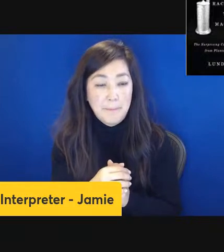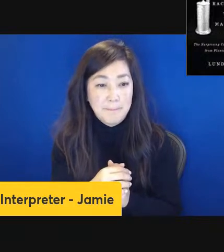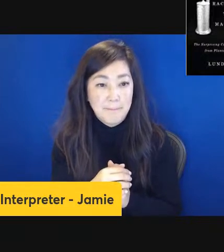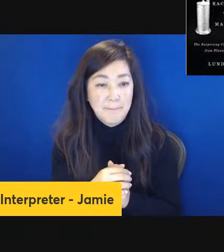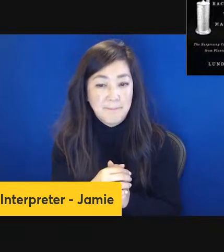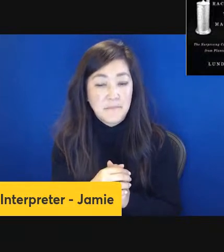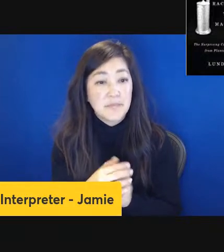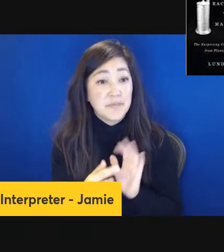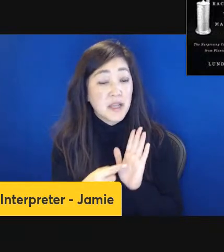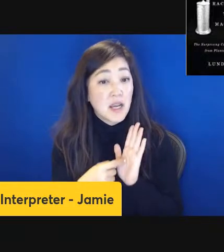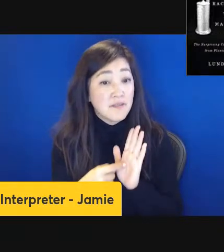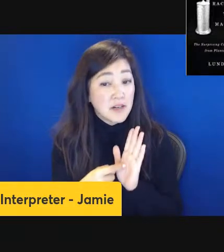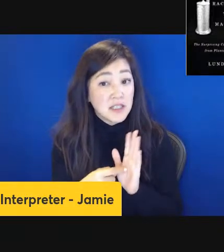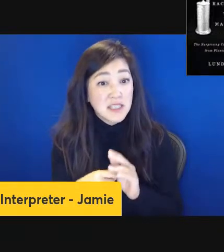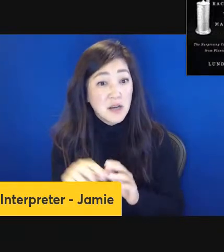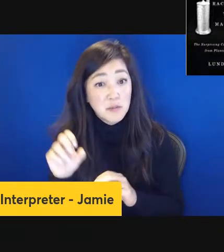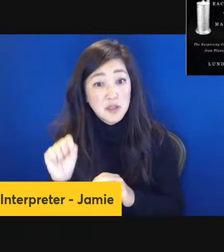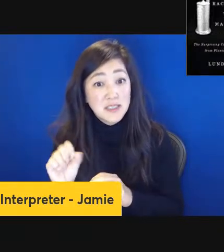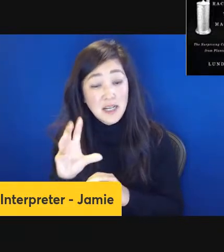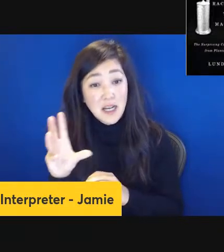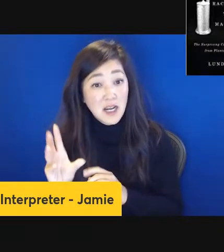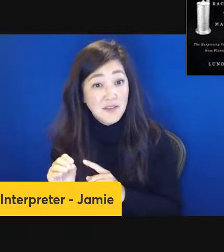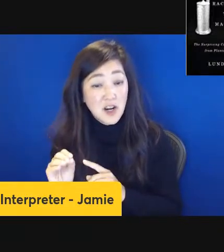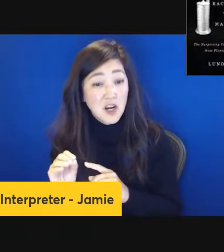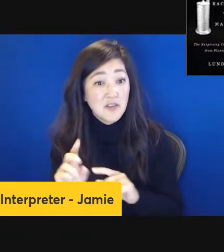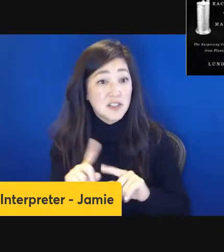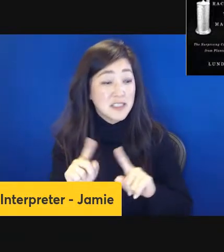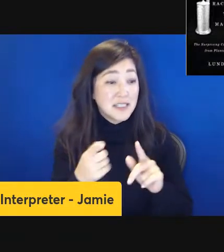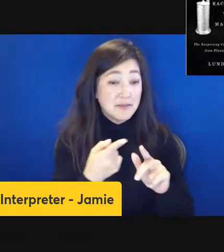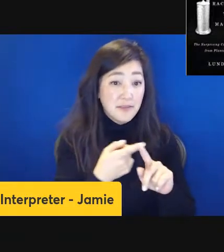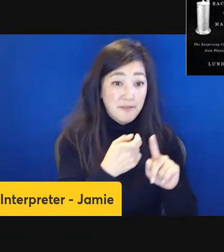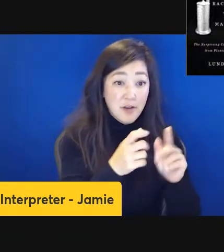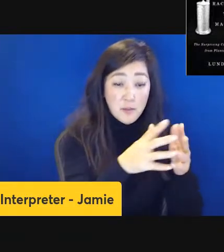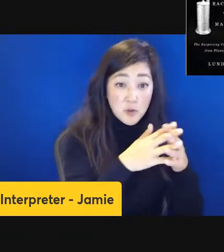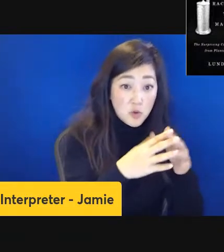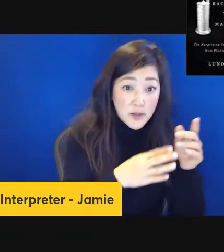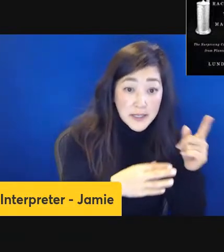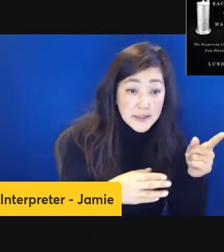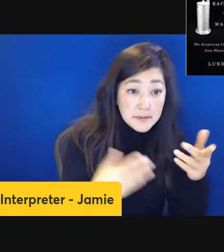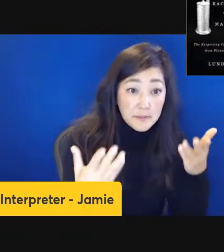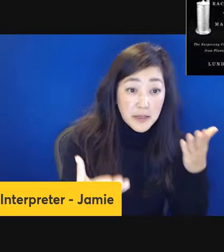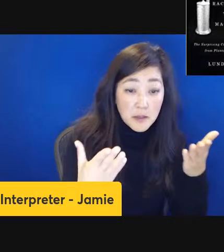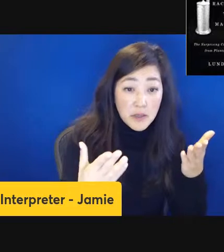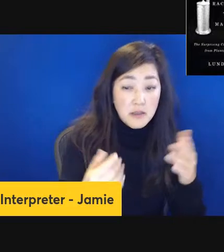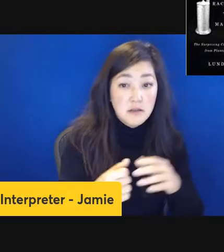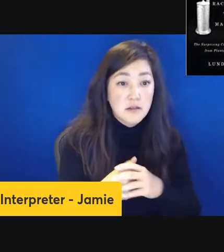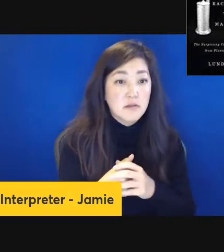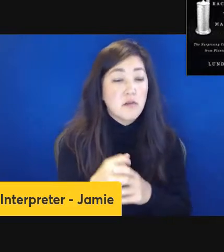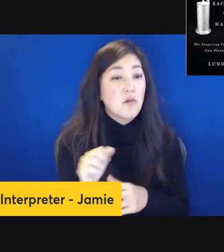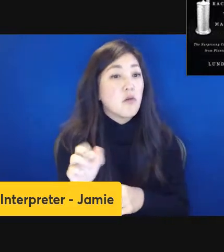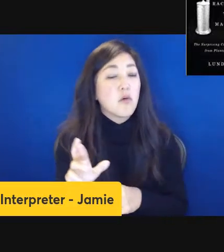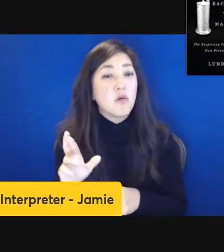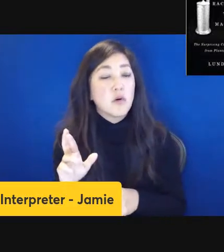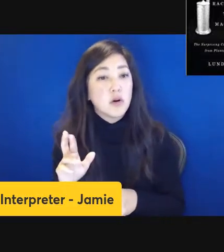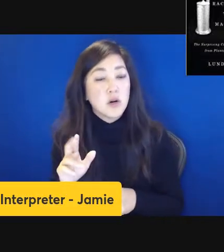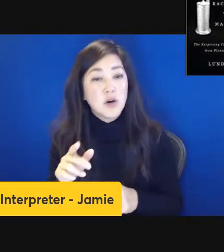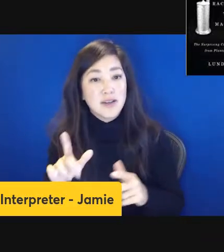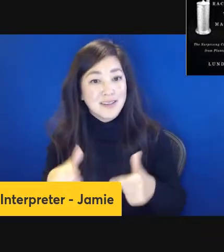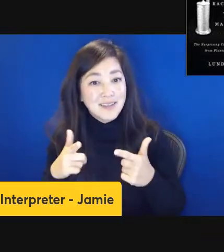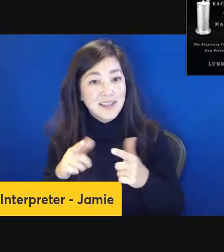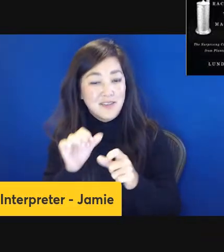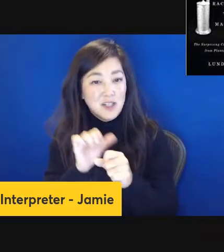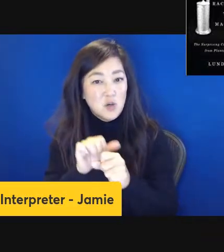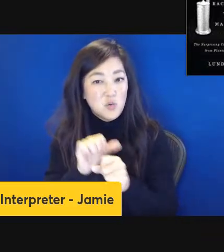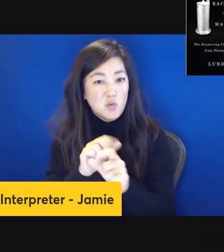South Africa might differ from changing US census categories in the US, or to the living and working conditions of